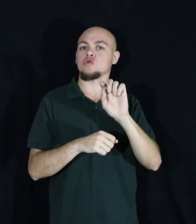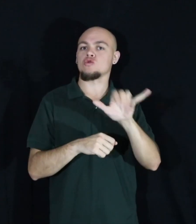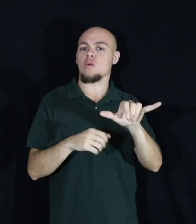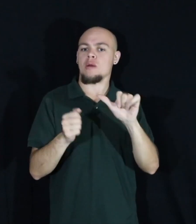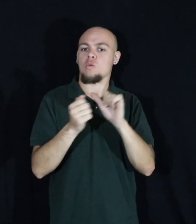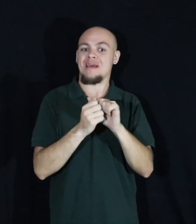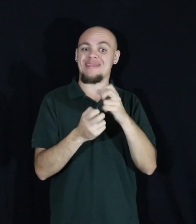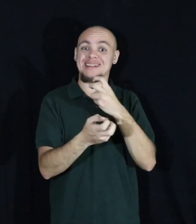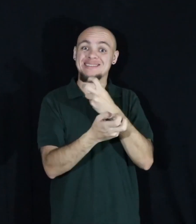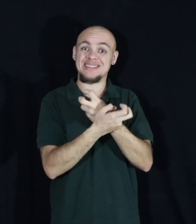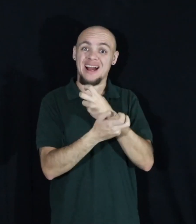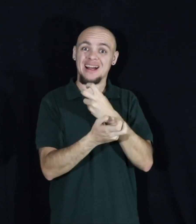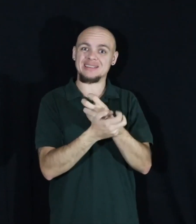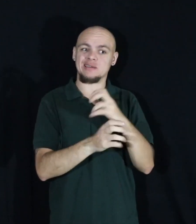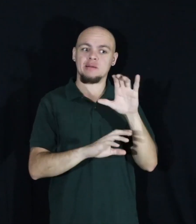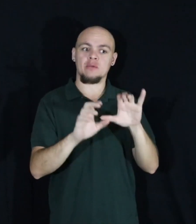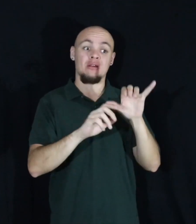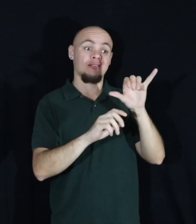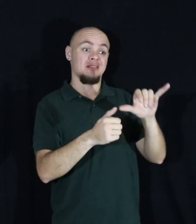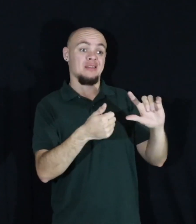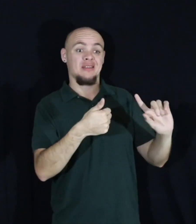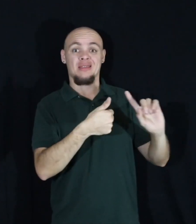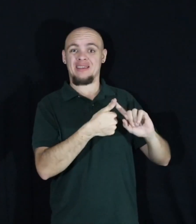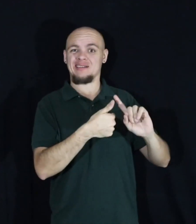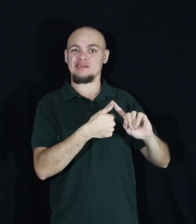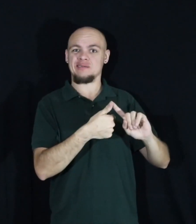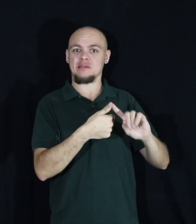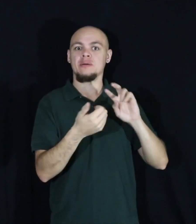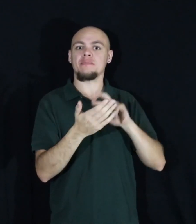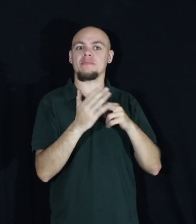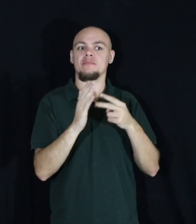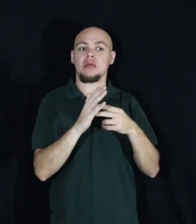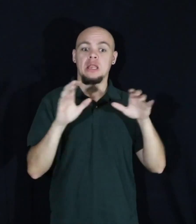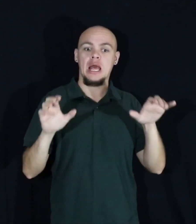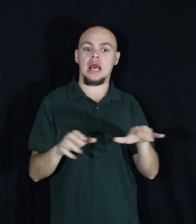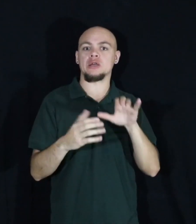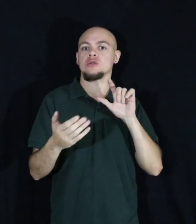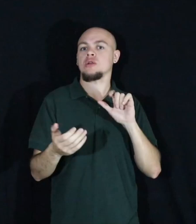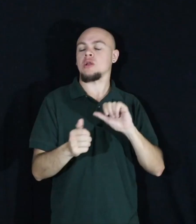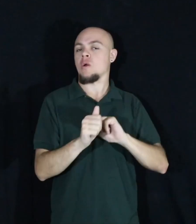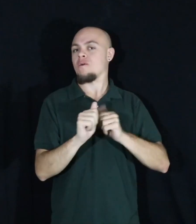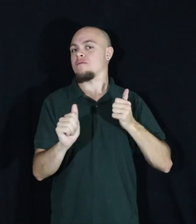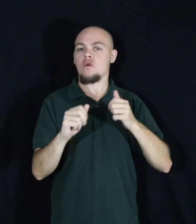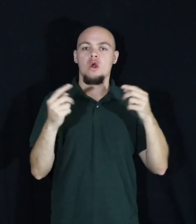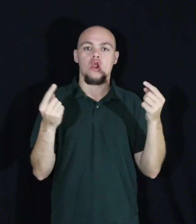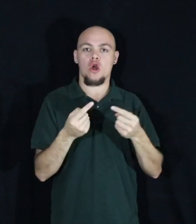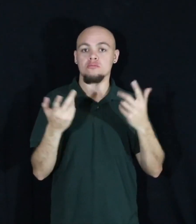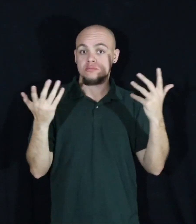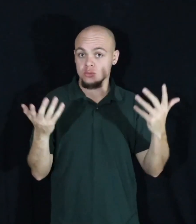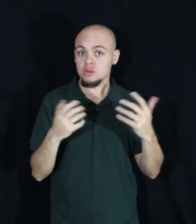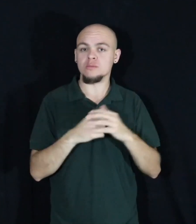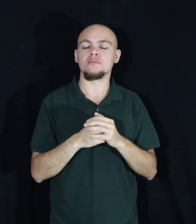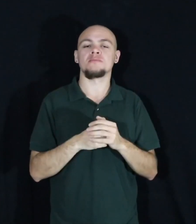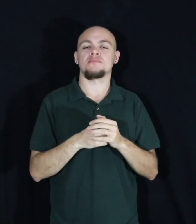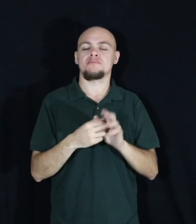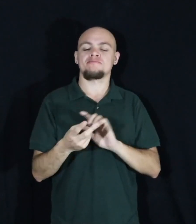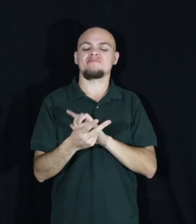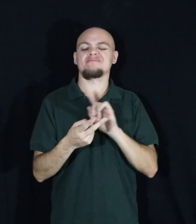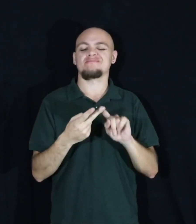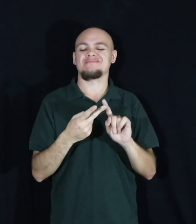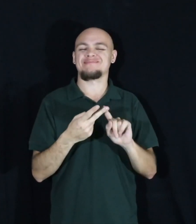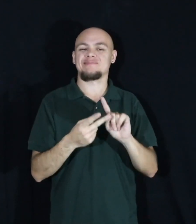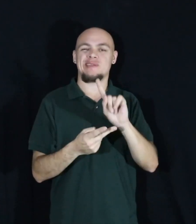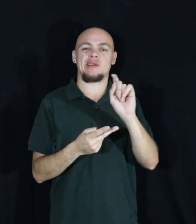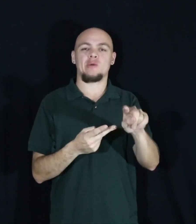question, is it legal, was not going to enable us to take action that prevented harm. So we switched to a different